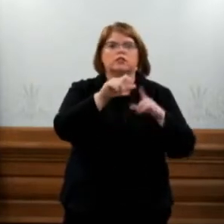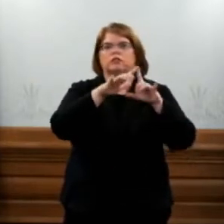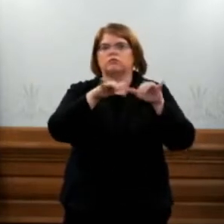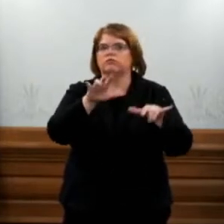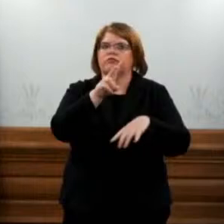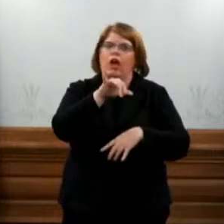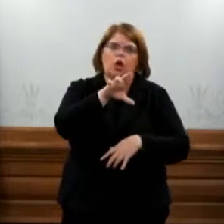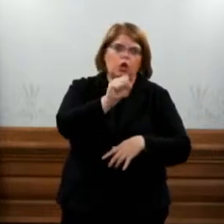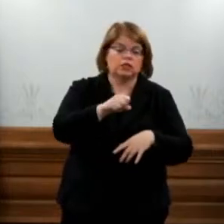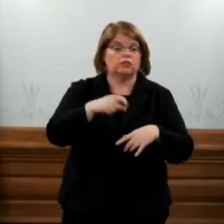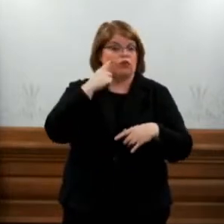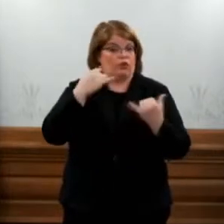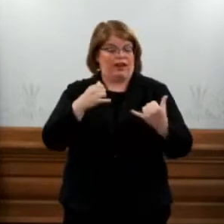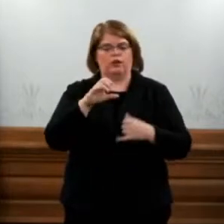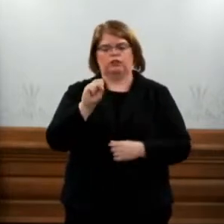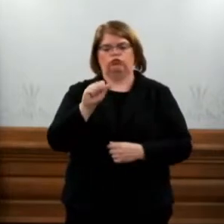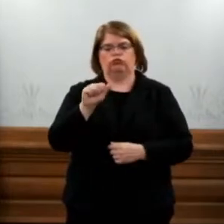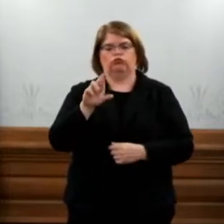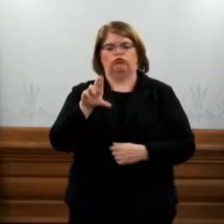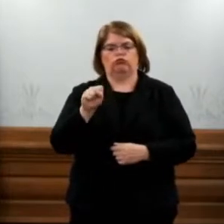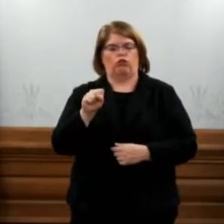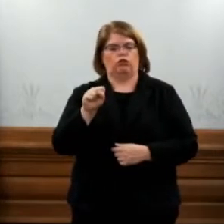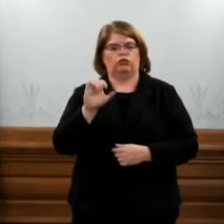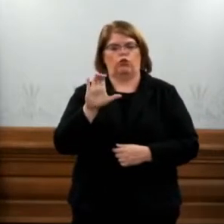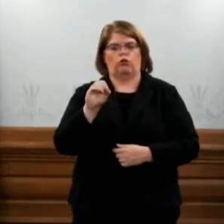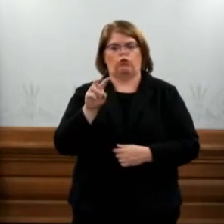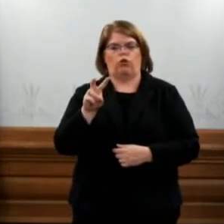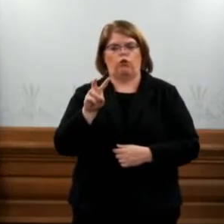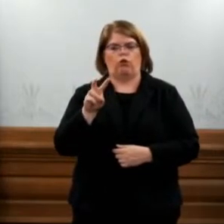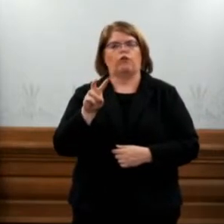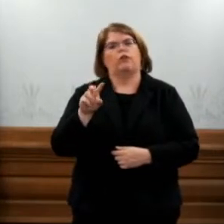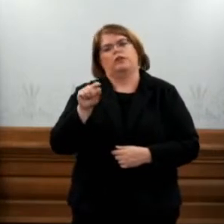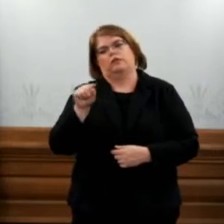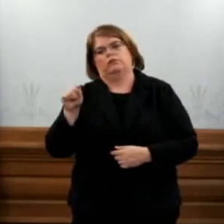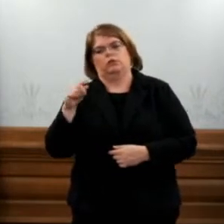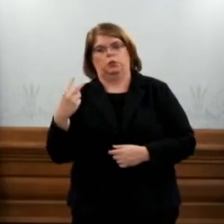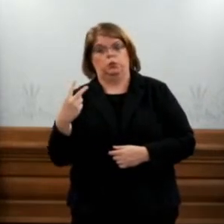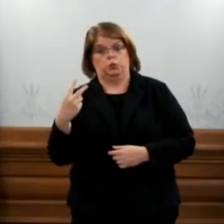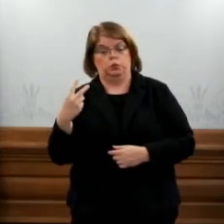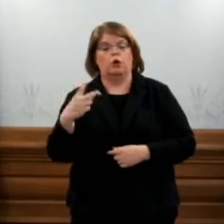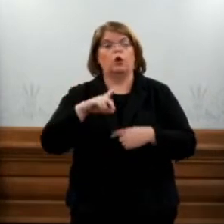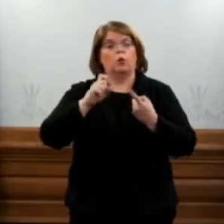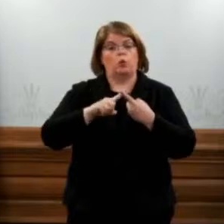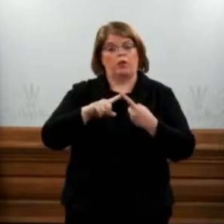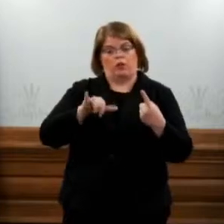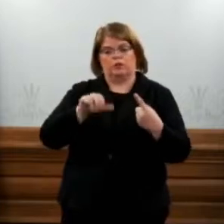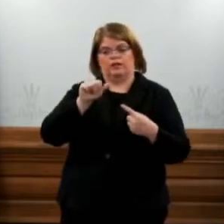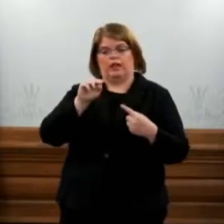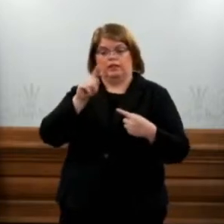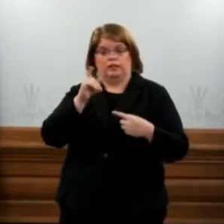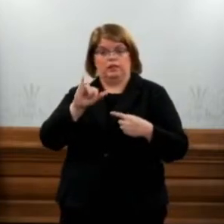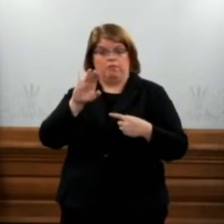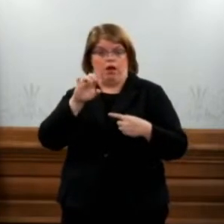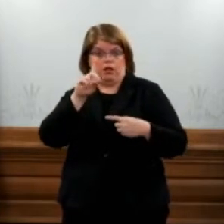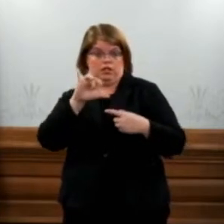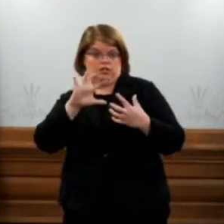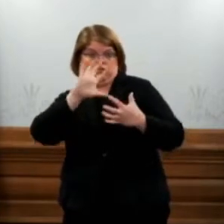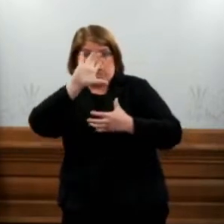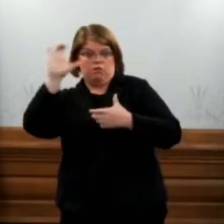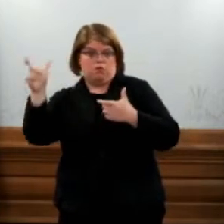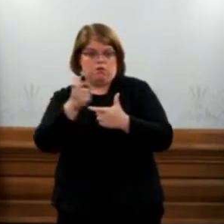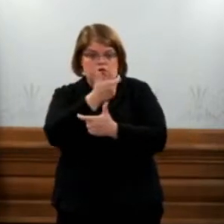SARS-CoV-2. When the antibodies are able to coat the virus or the foreign invader, they then block the activity of that foreign